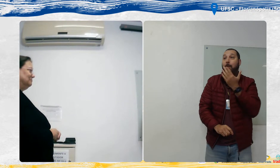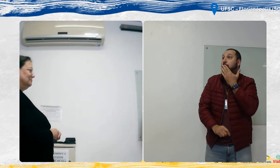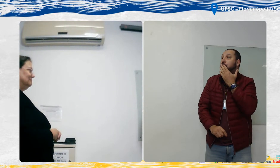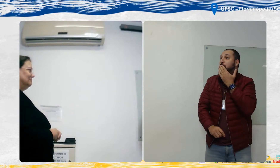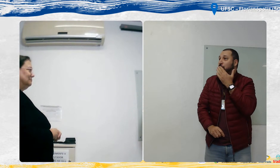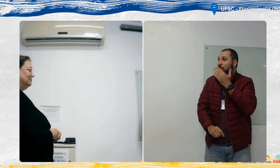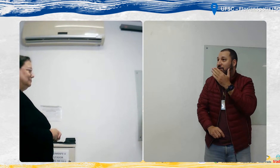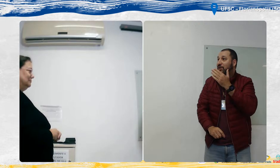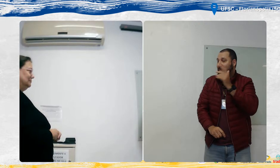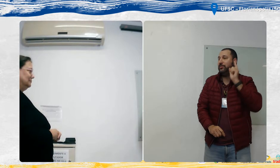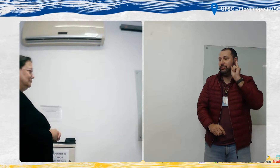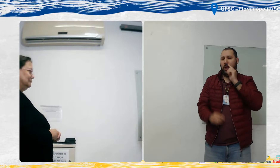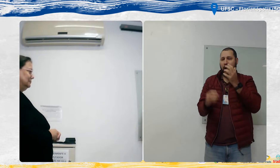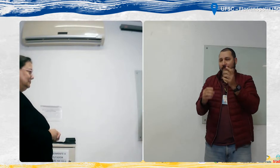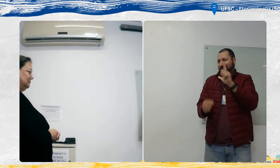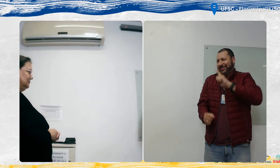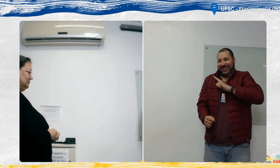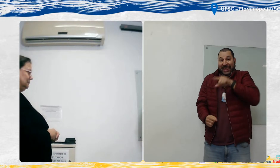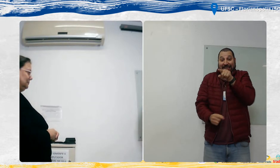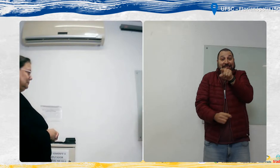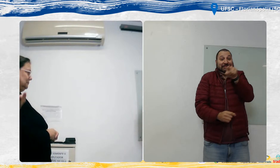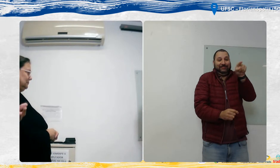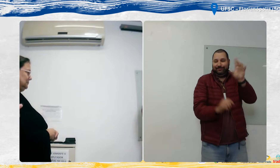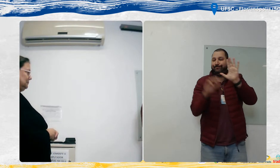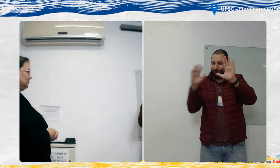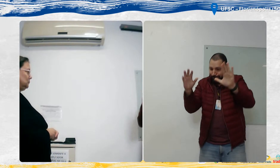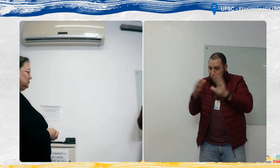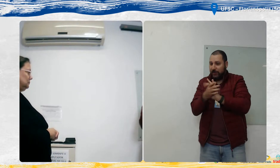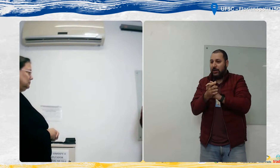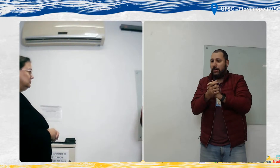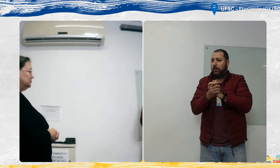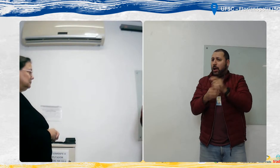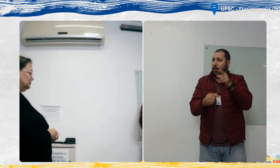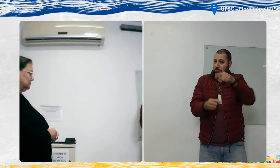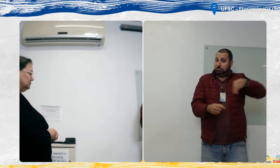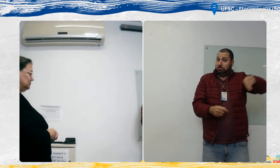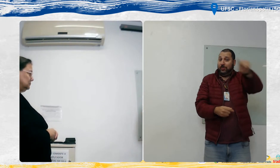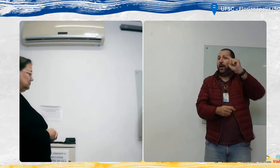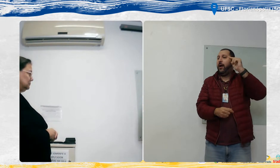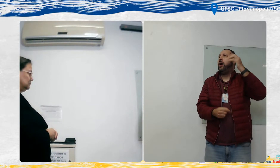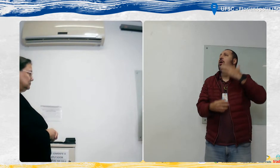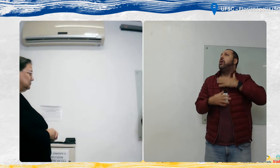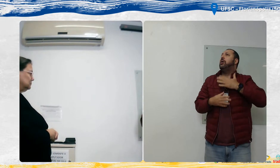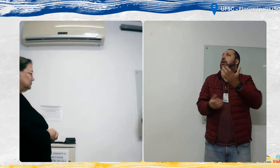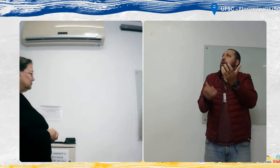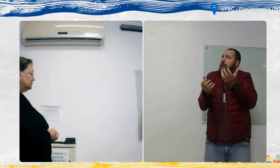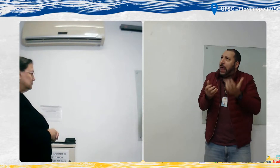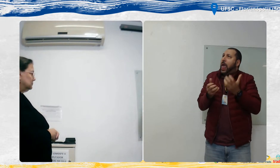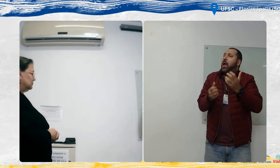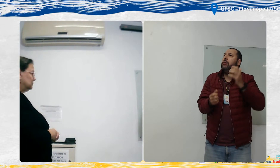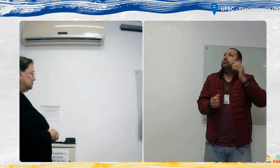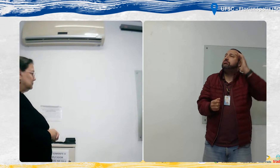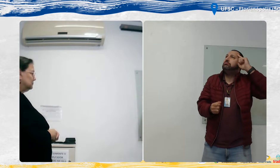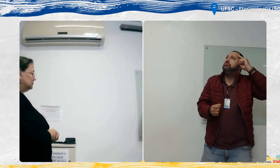to overcome some prejudices, like calling them deaf mute and all of that. So